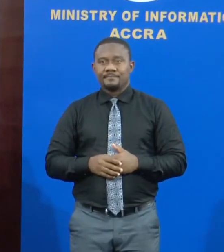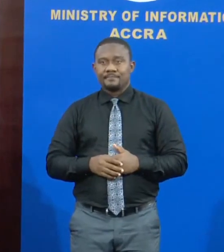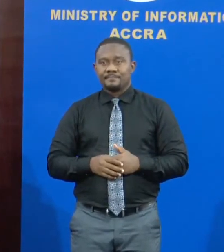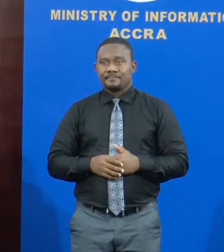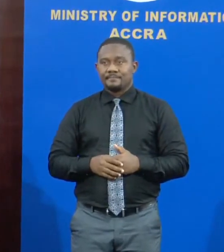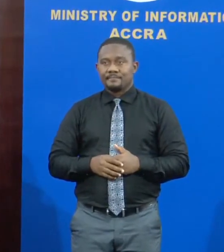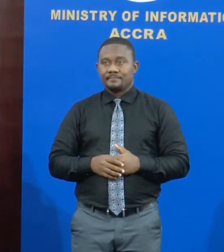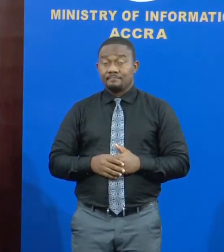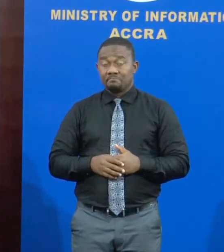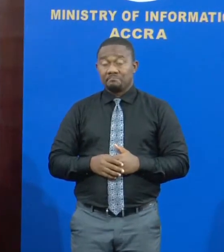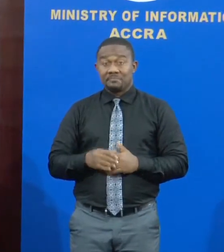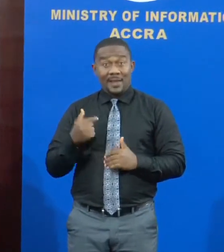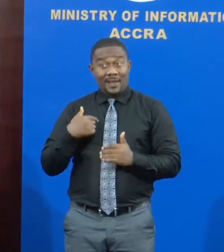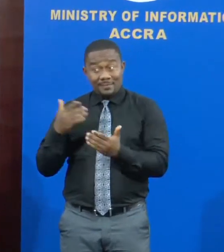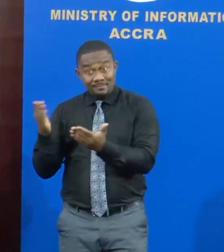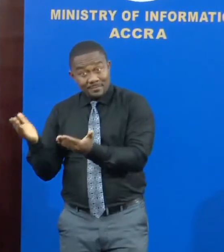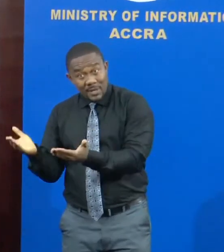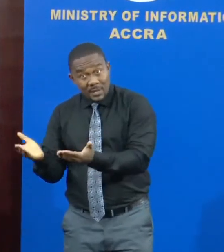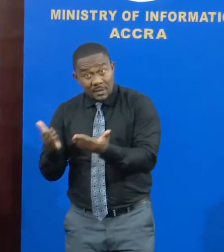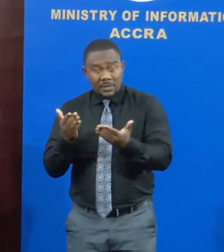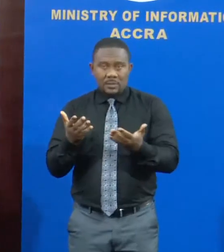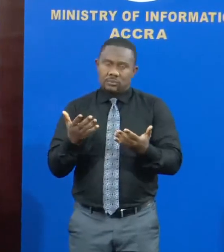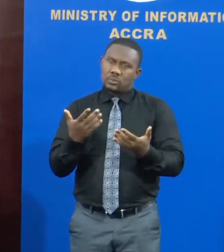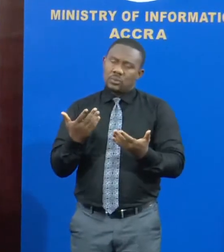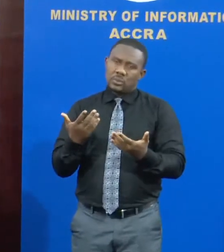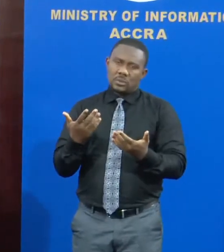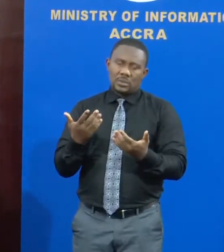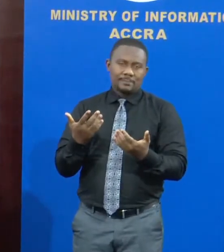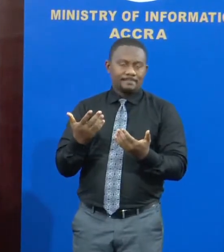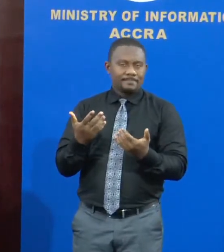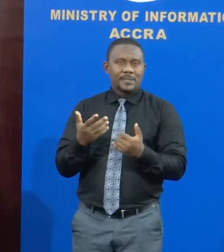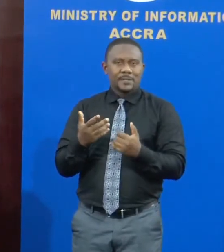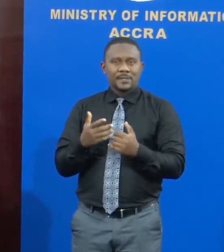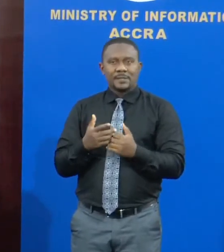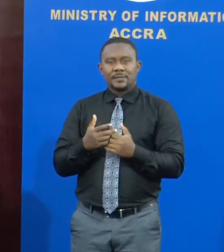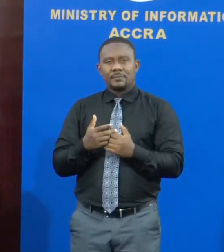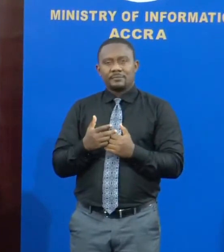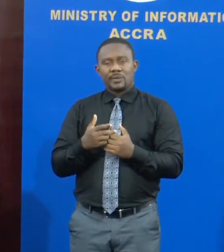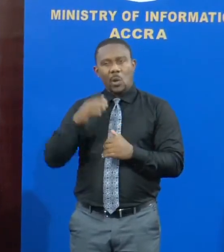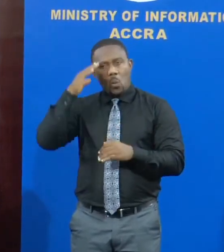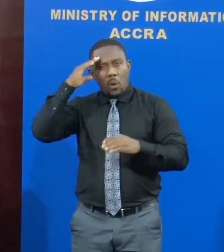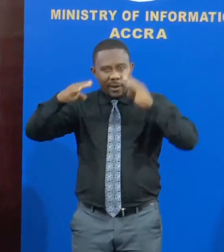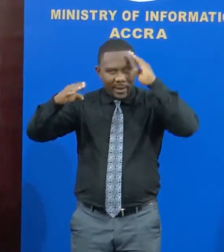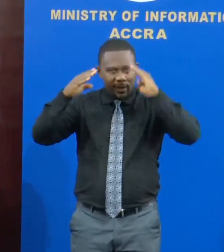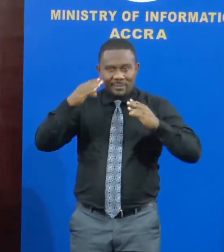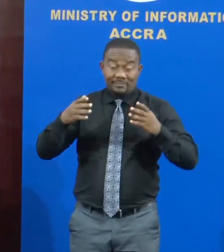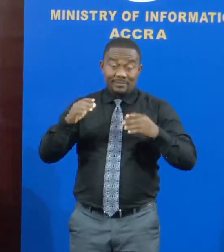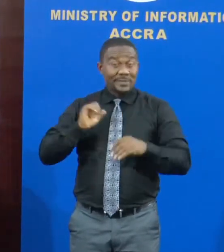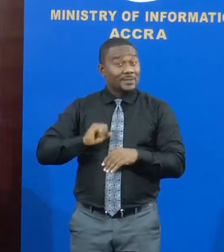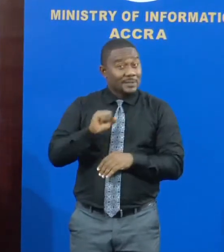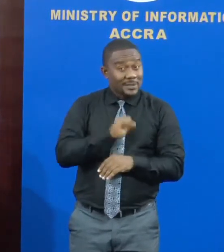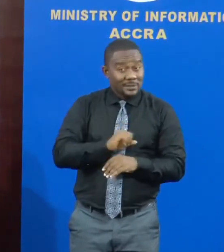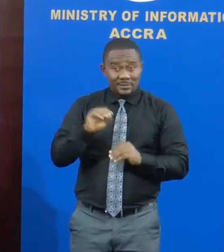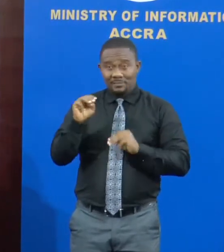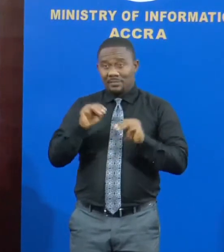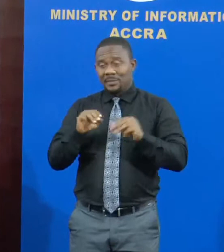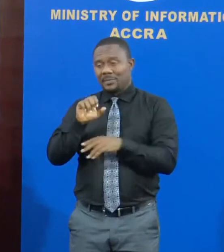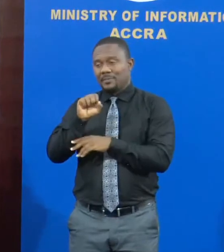I bring you a very warm welcome from the staff and management of